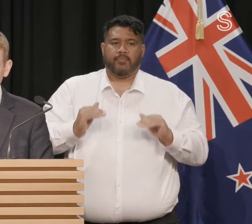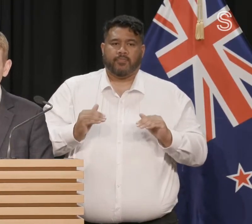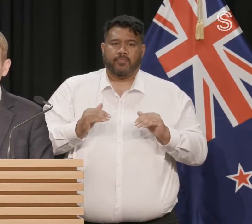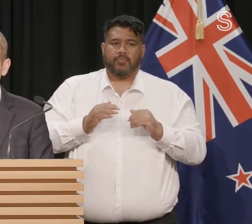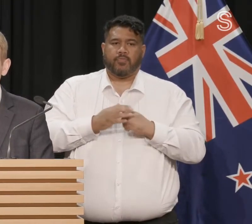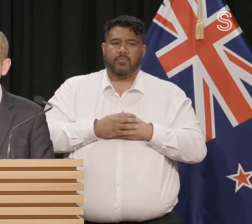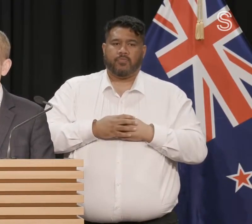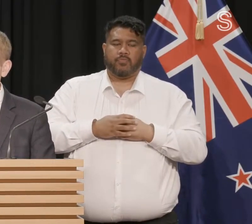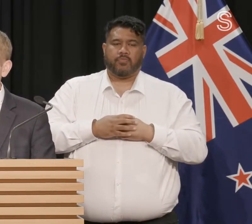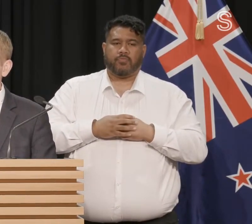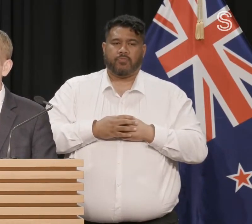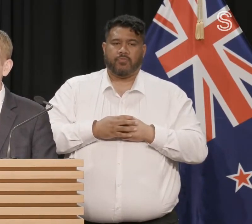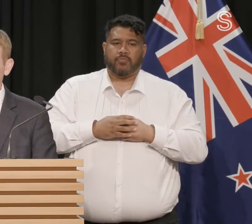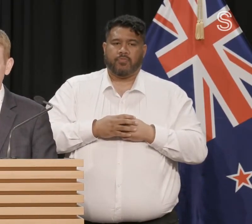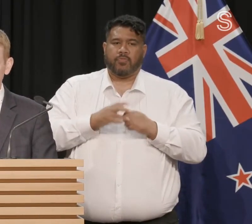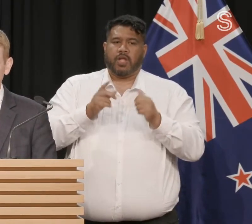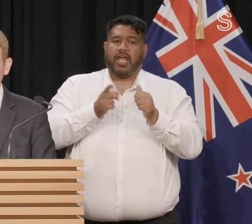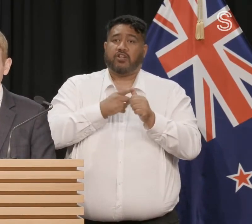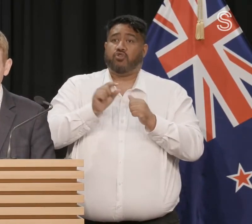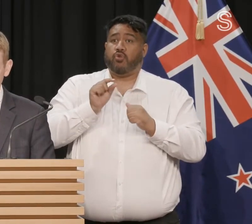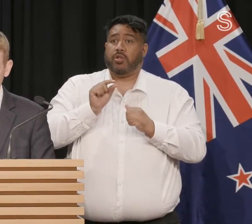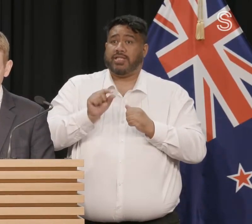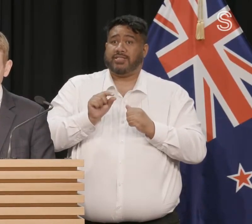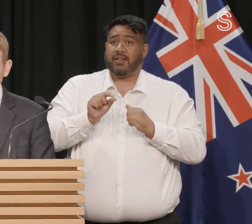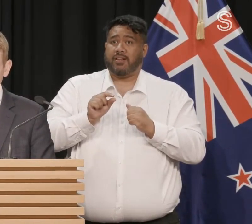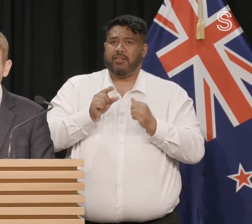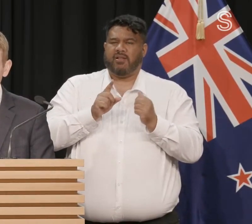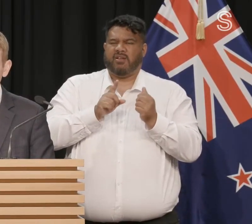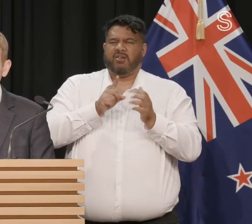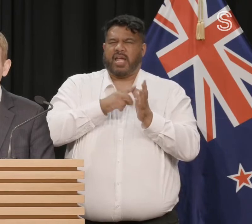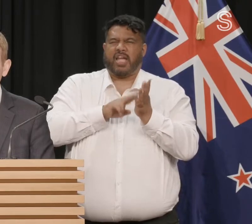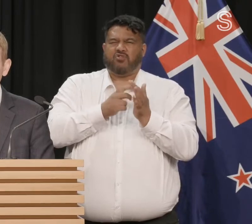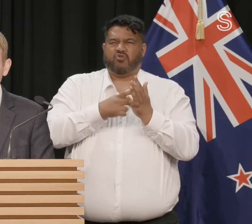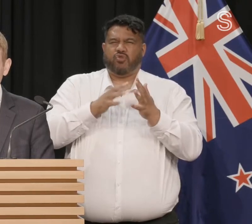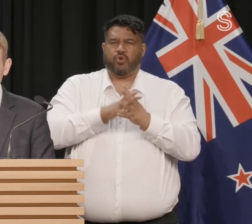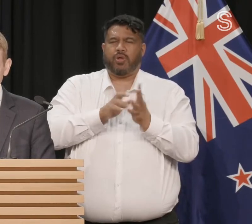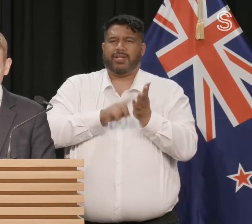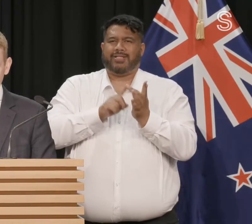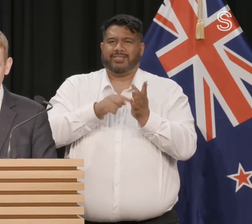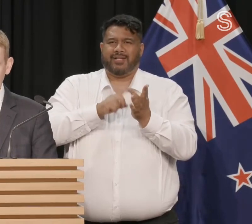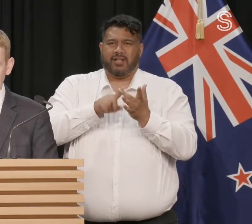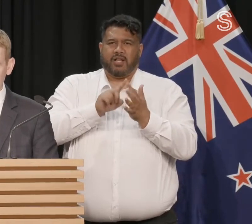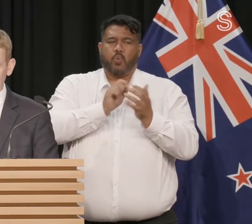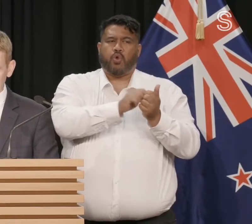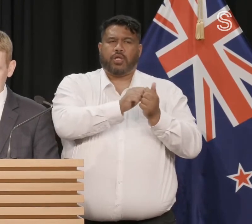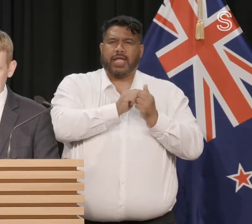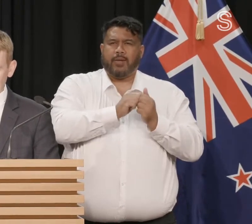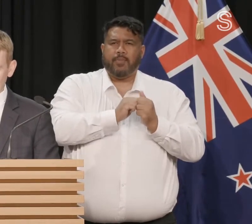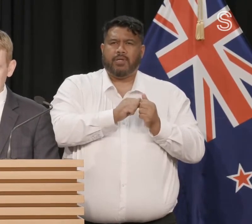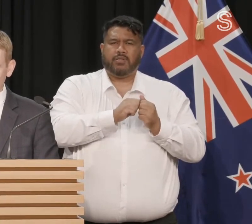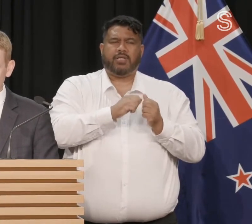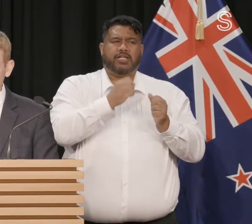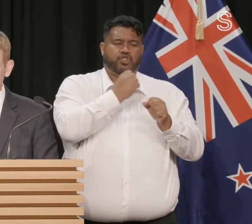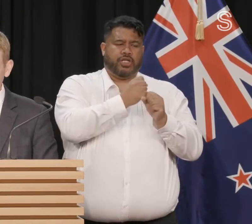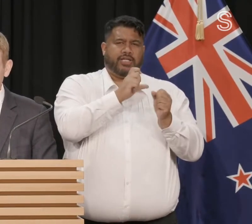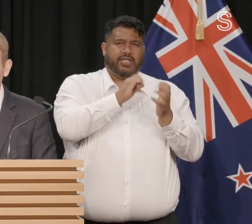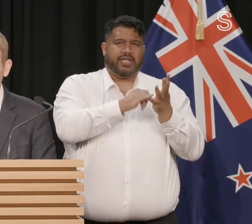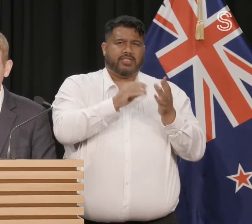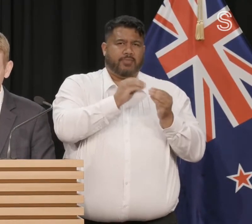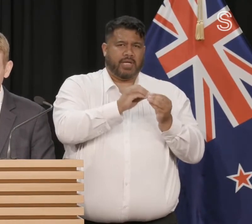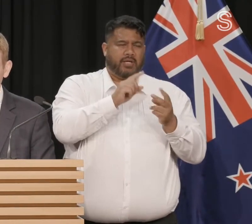to the portfolios of public service and defence. He's also retaining the GCSB, NZSIS, Treaty of